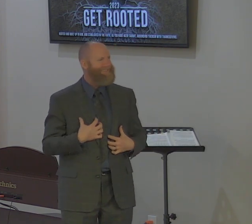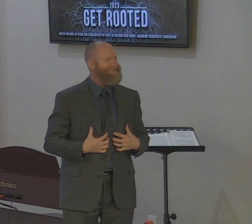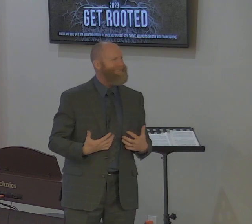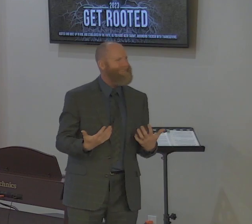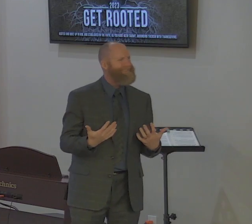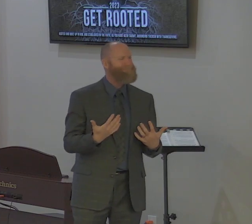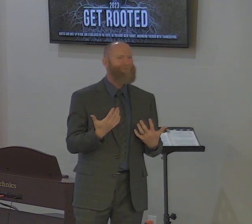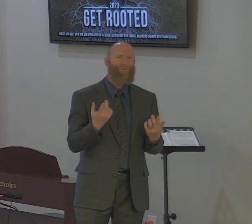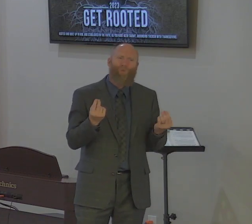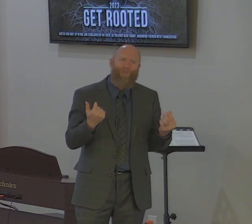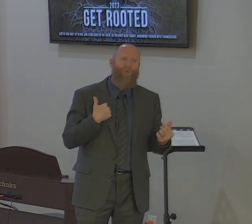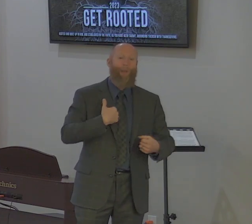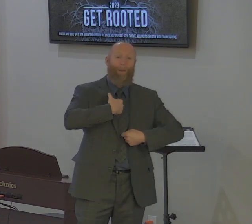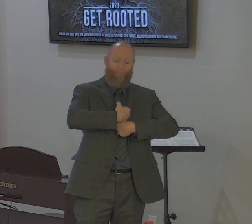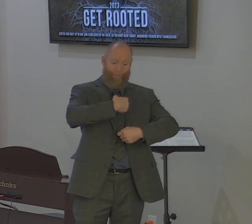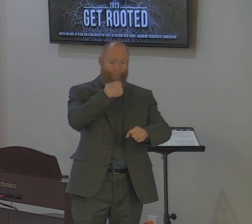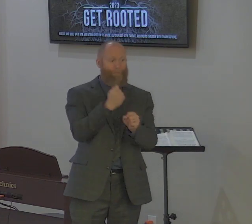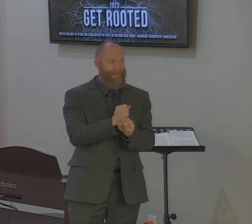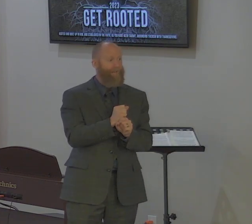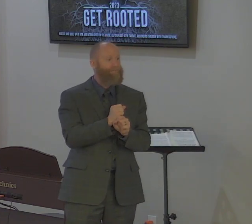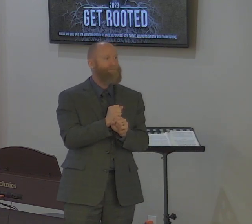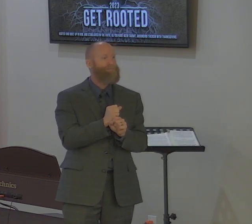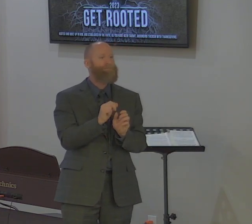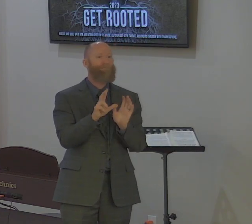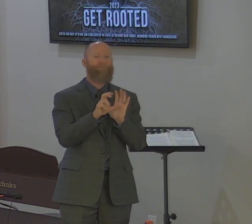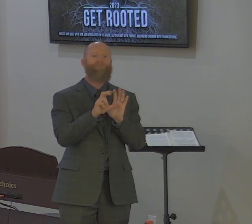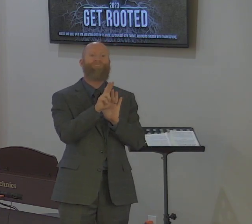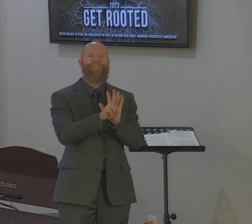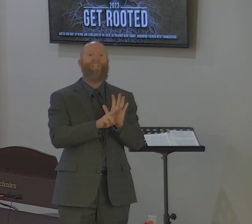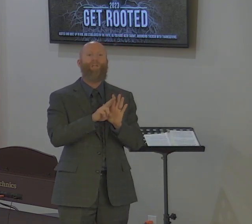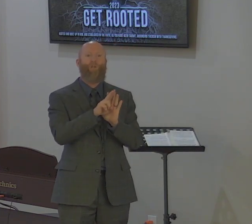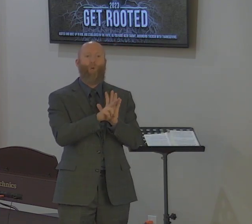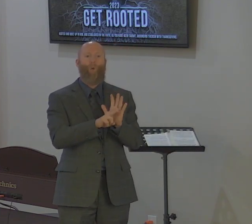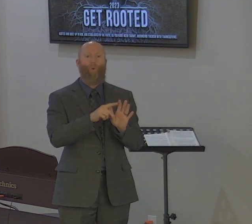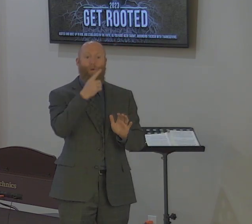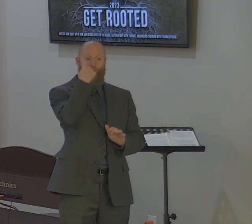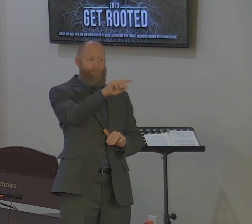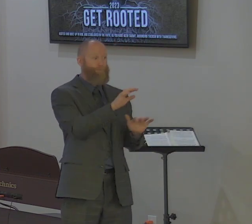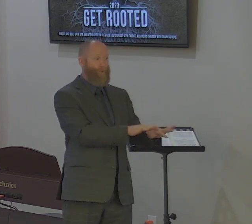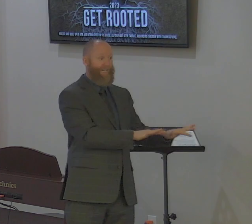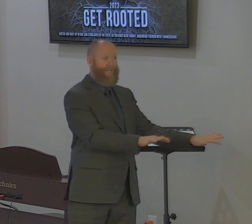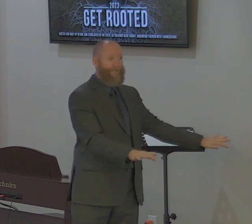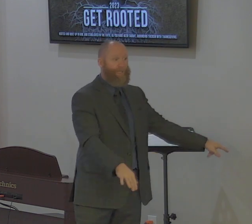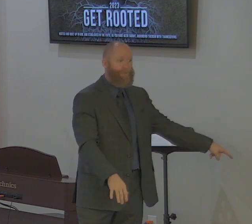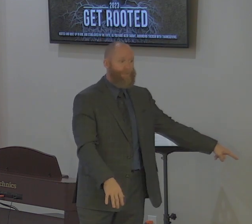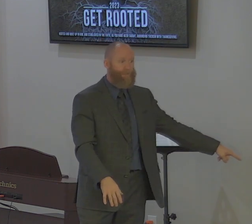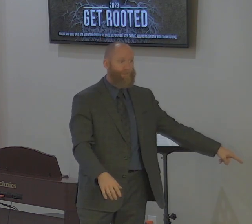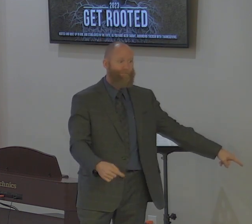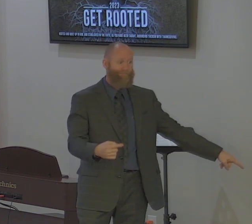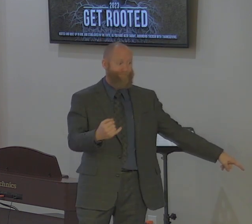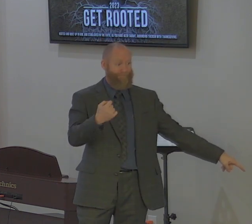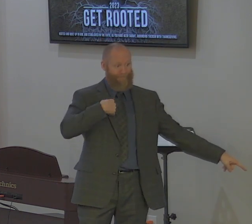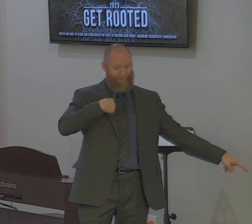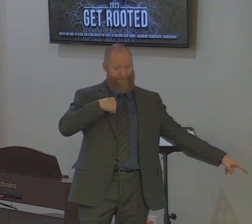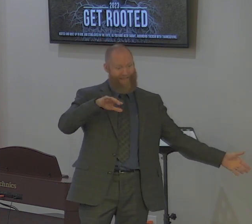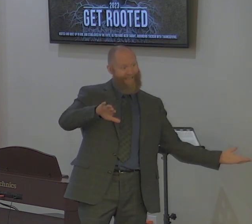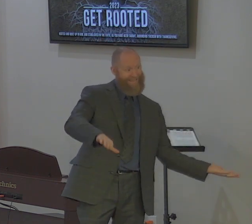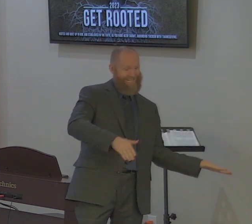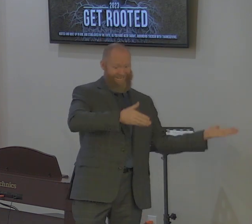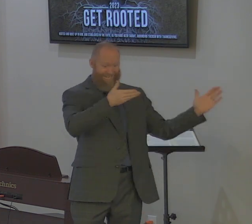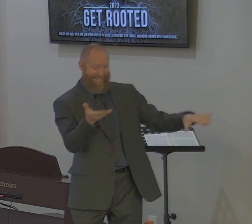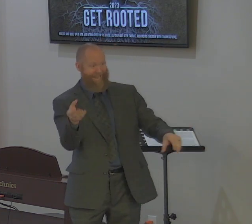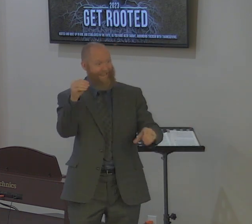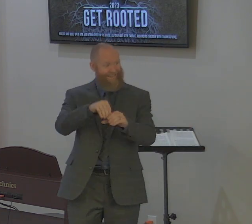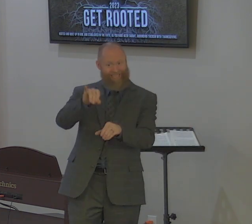video for his children that basically said, hey, if I die on the foreign field, if I die in Cameroon, don't blame God. It's